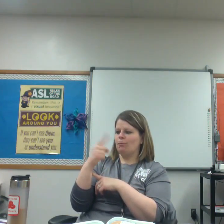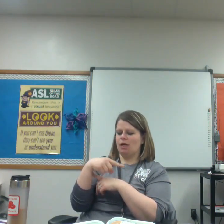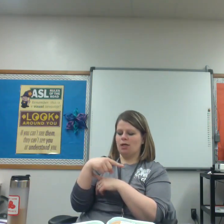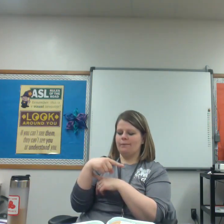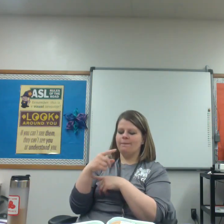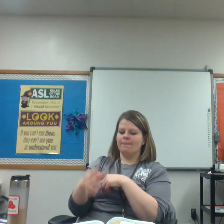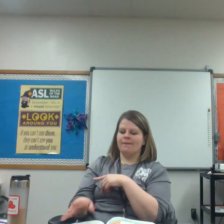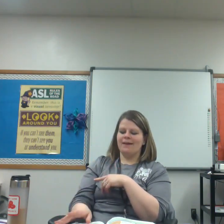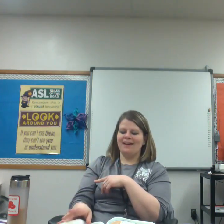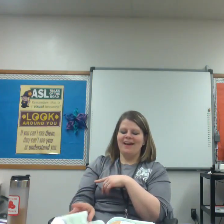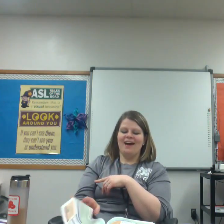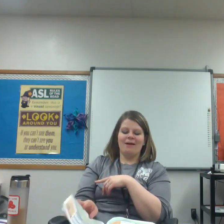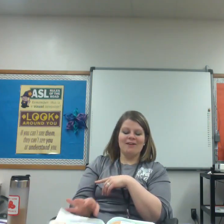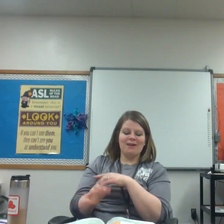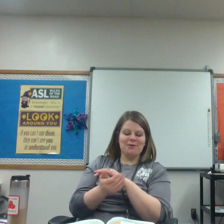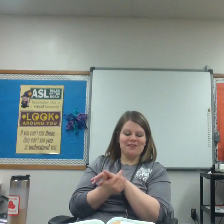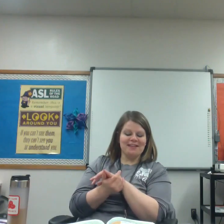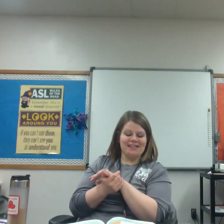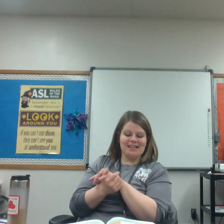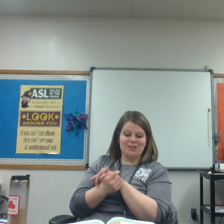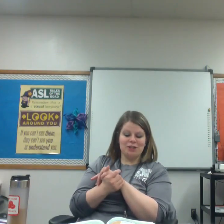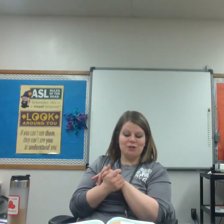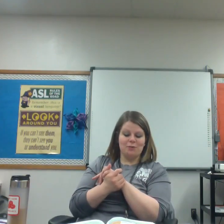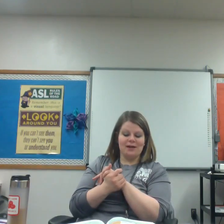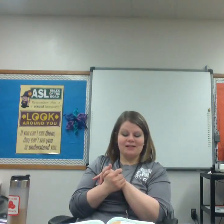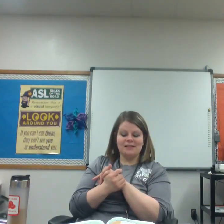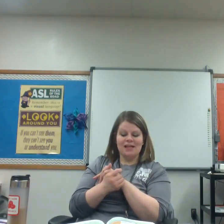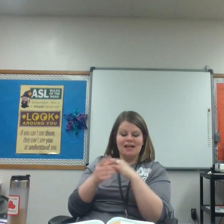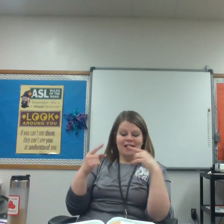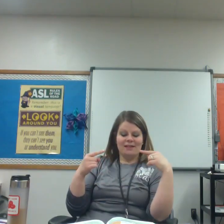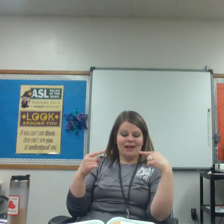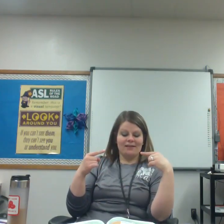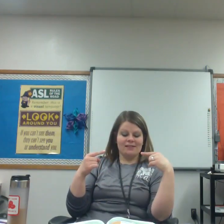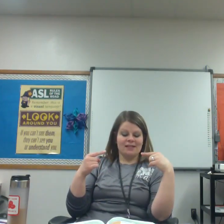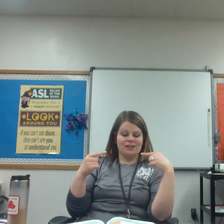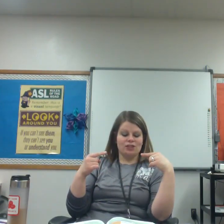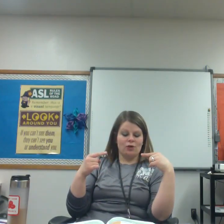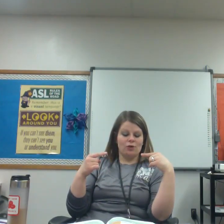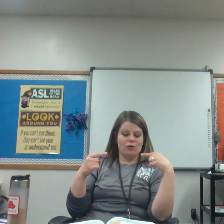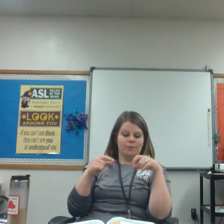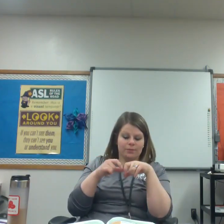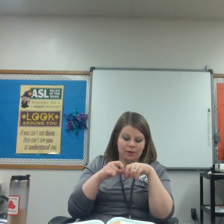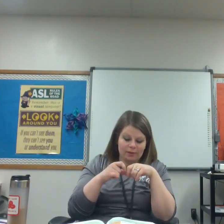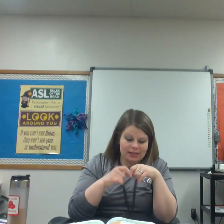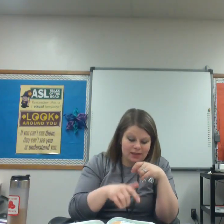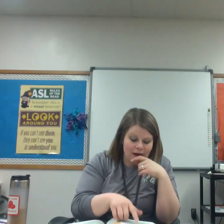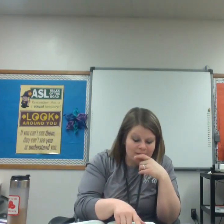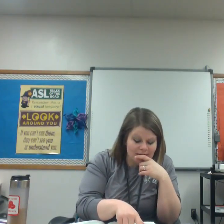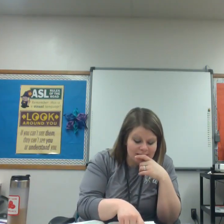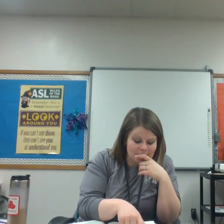kerplunk. Okay. Another one that they said too was that this can show where was it? Objects as